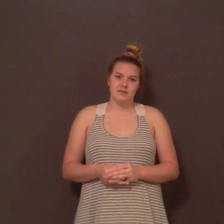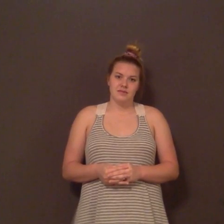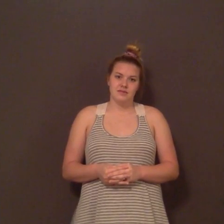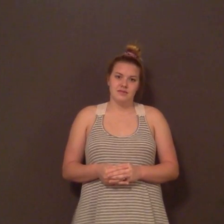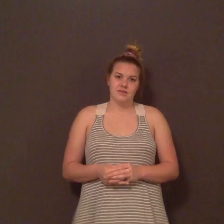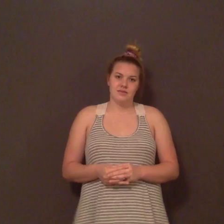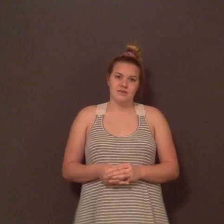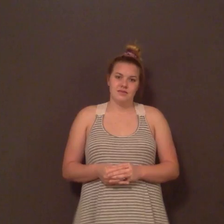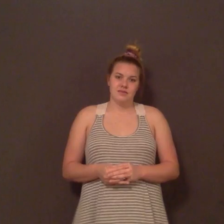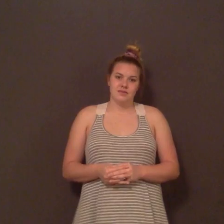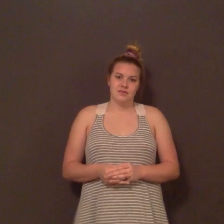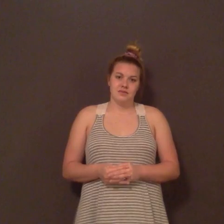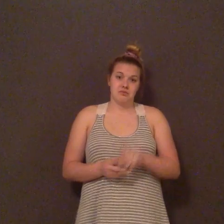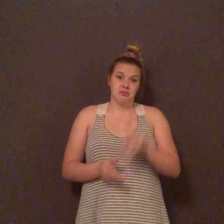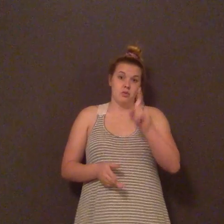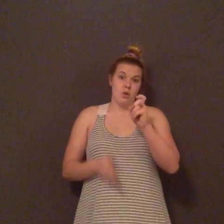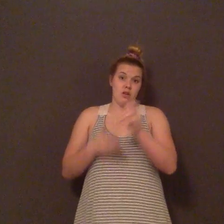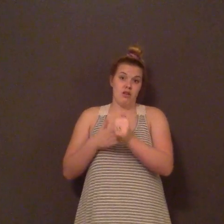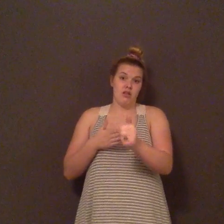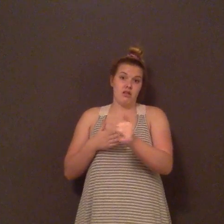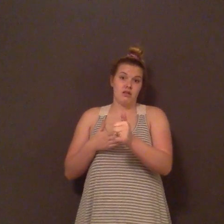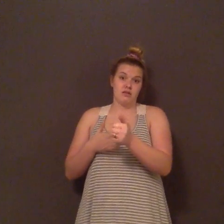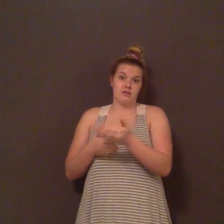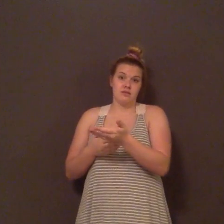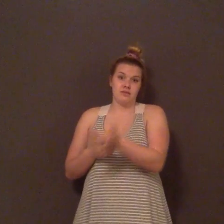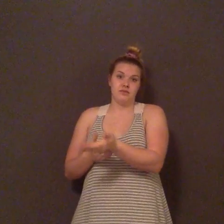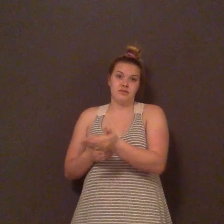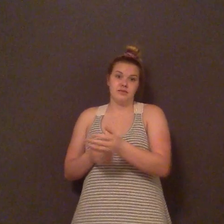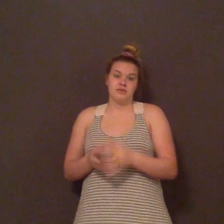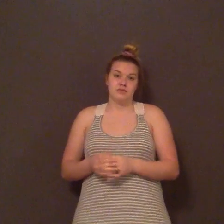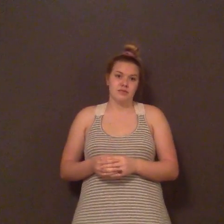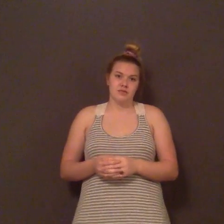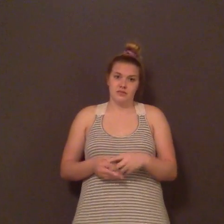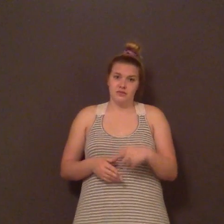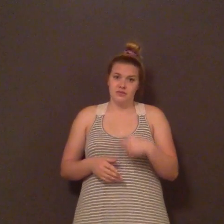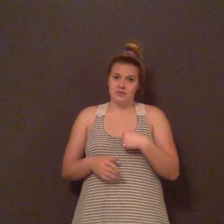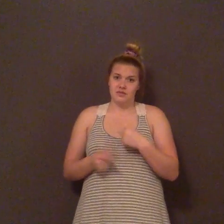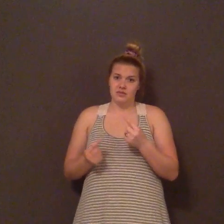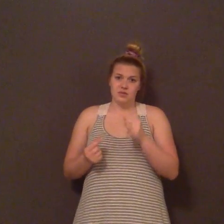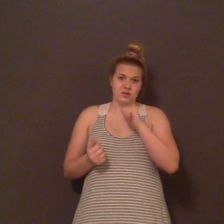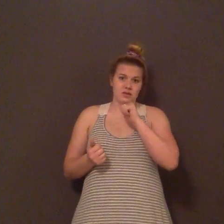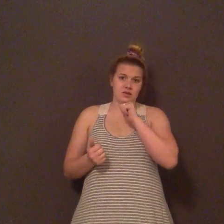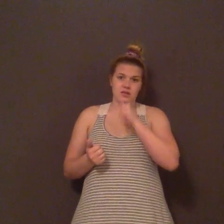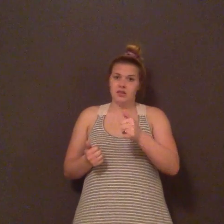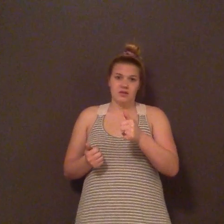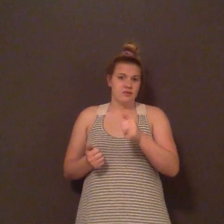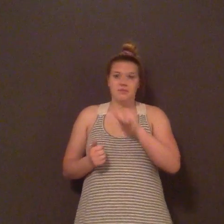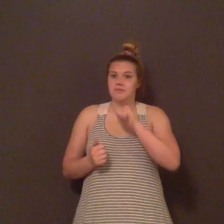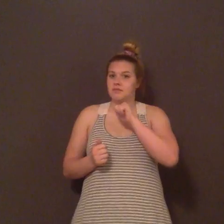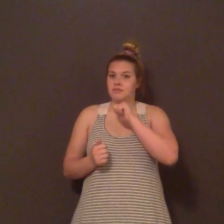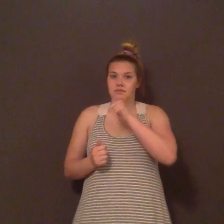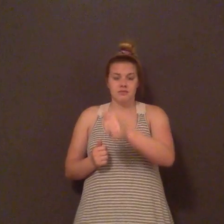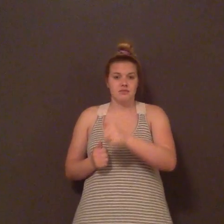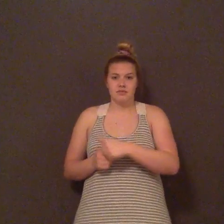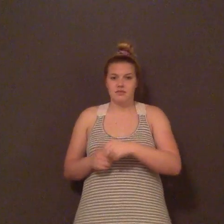All right, here's your 100. You know what you're going to say, right? I already told you I'm not going to do this. Rachel, come on, this is a good idea. But I can't do it. Yes, you can.